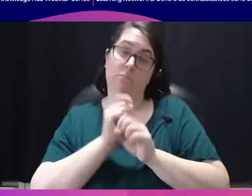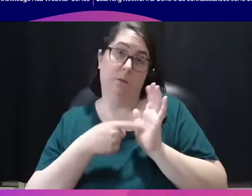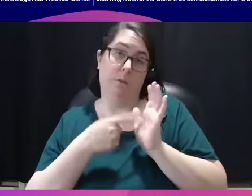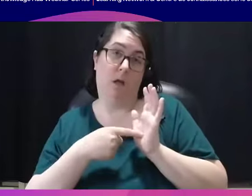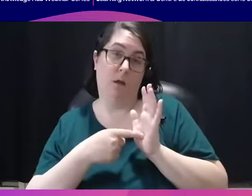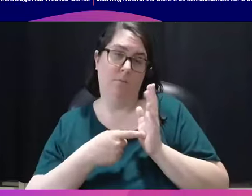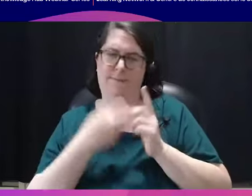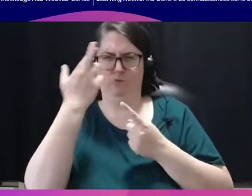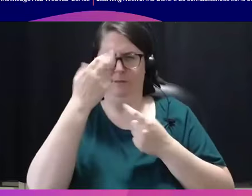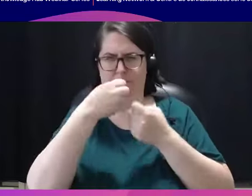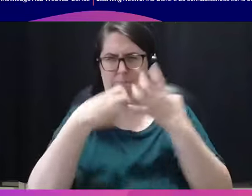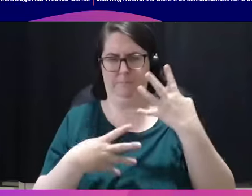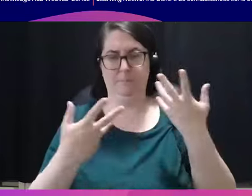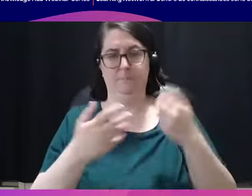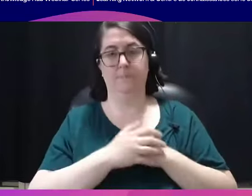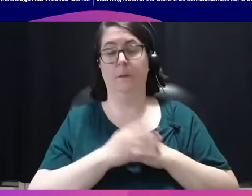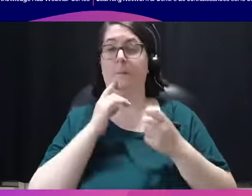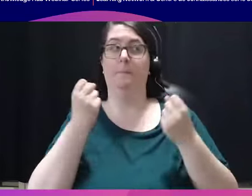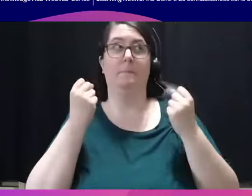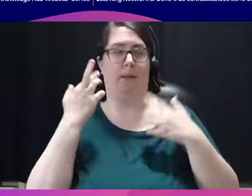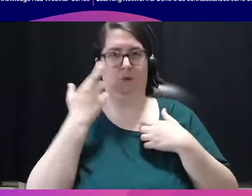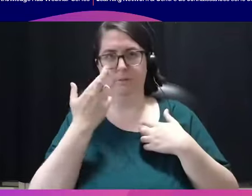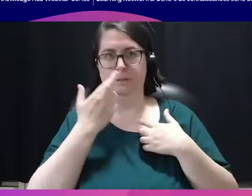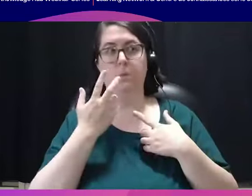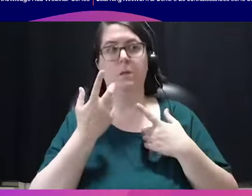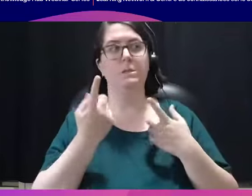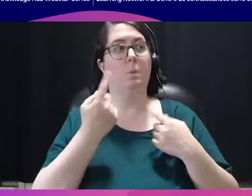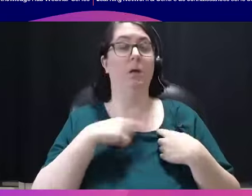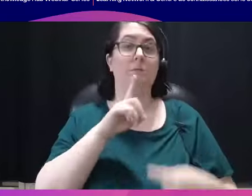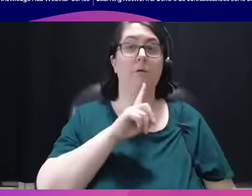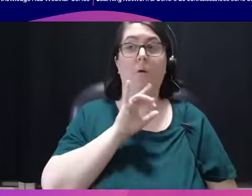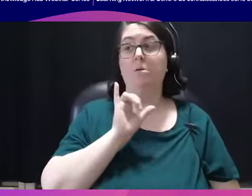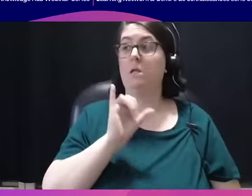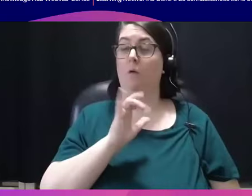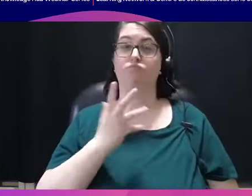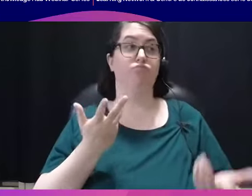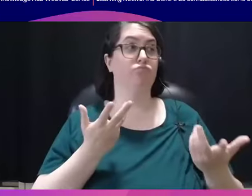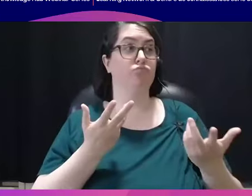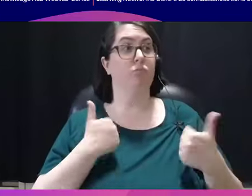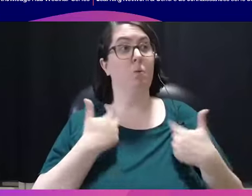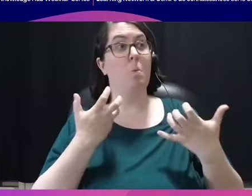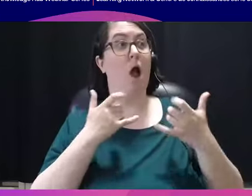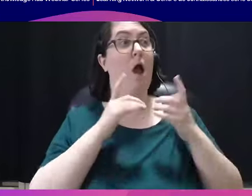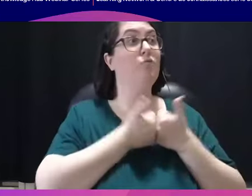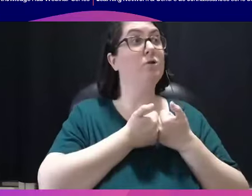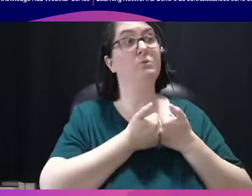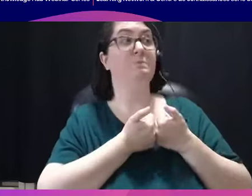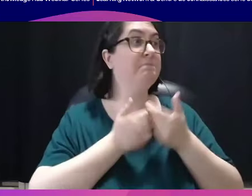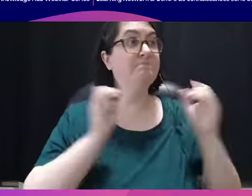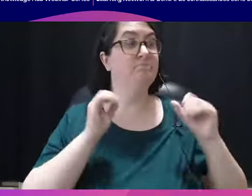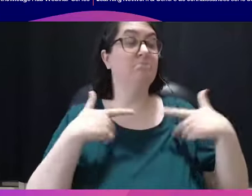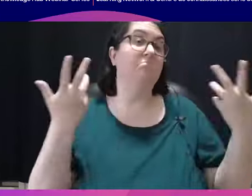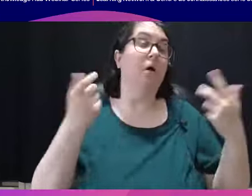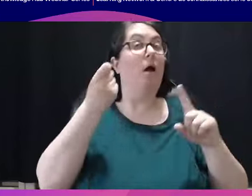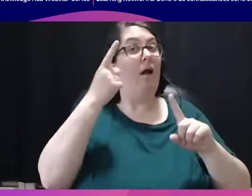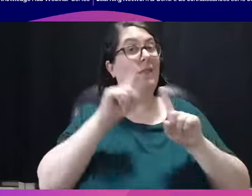various reasons, right? There are many reasons why people might stay single despite wanting otherwise. The difference, though, is